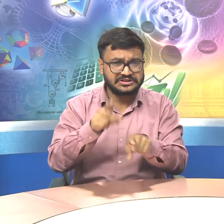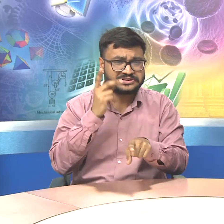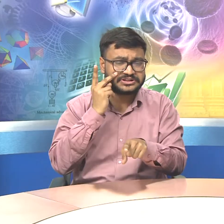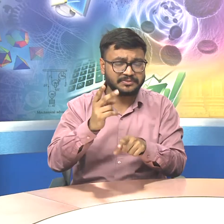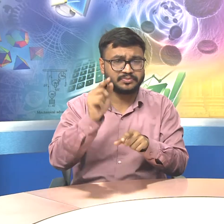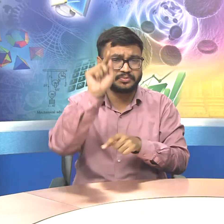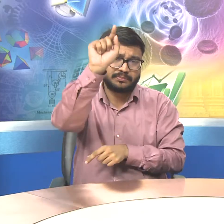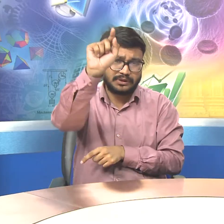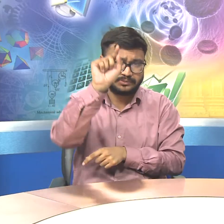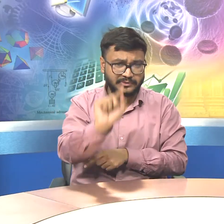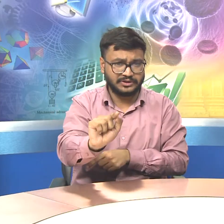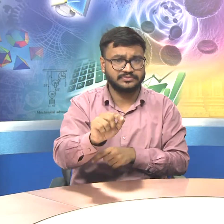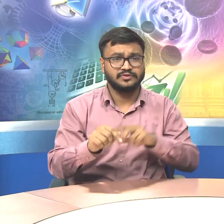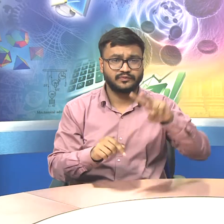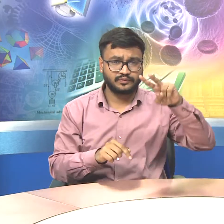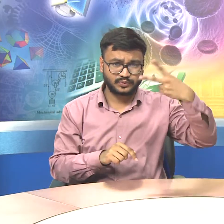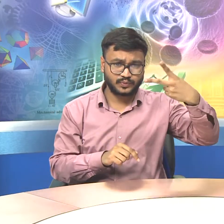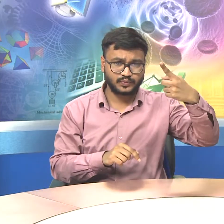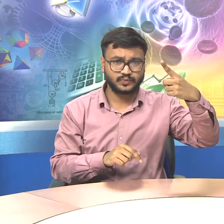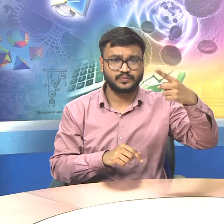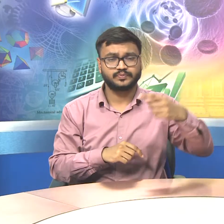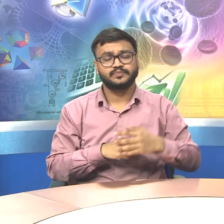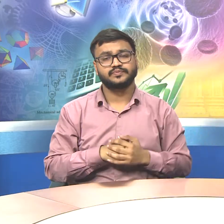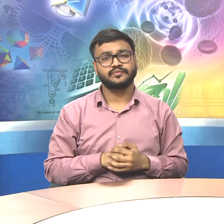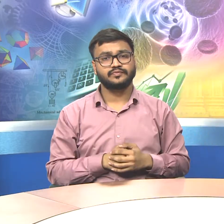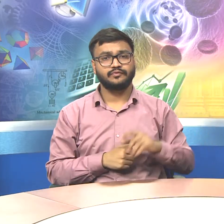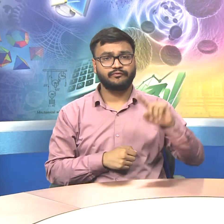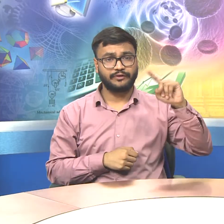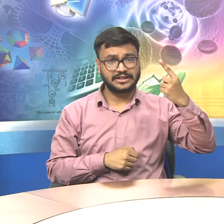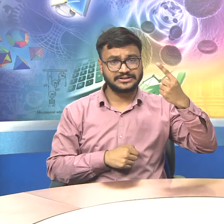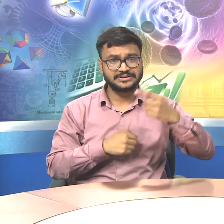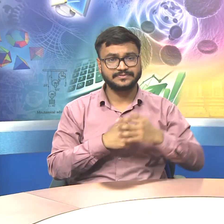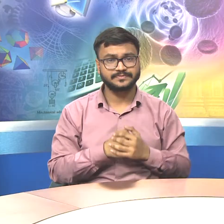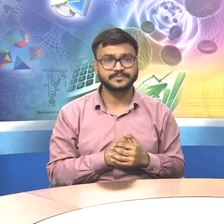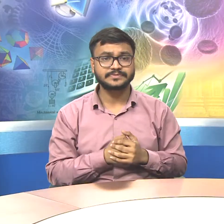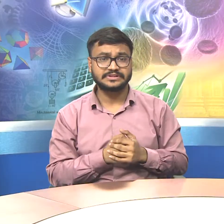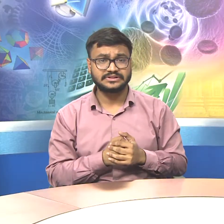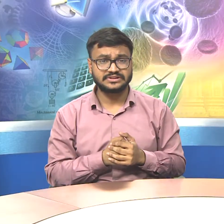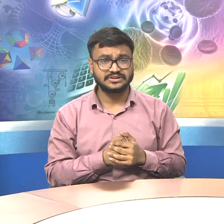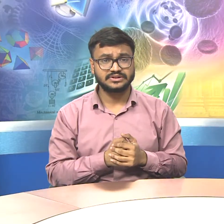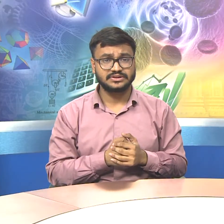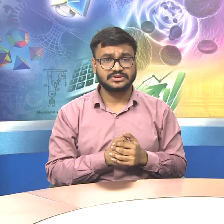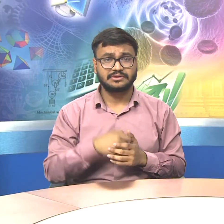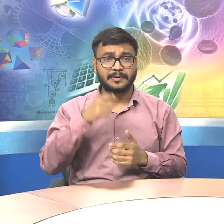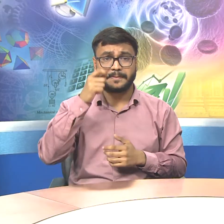Let us see a few examples of it. First,